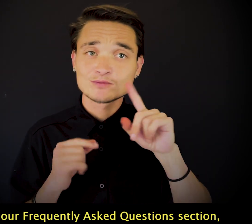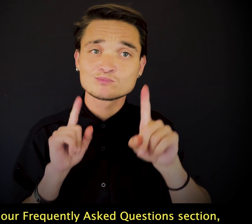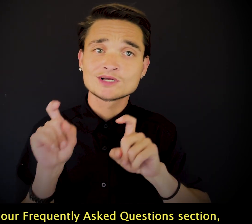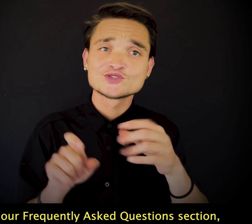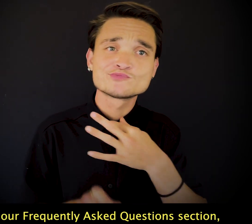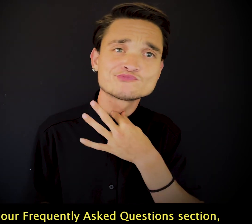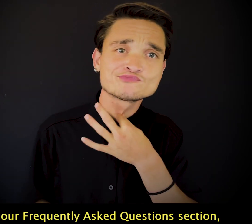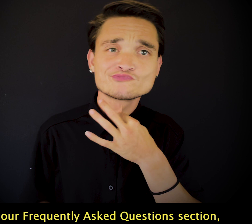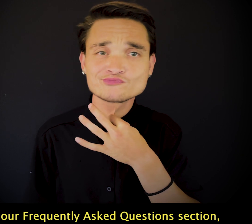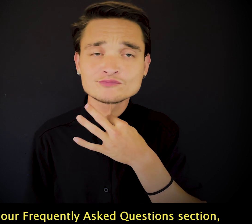send us a secure message.